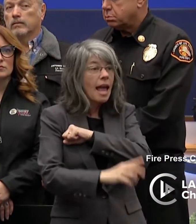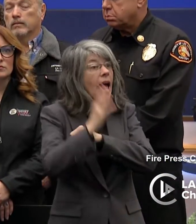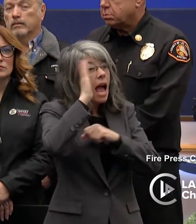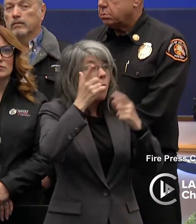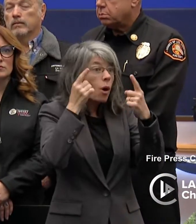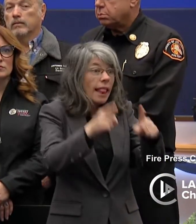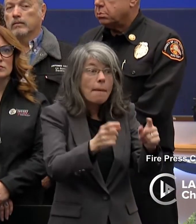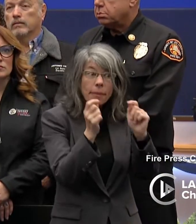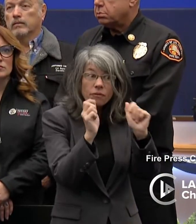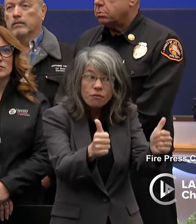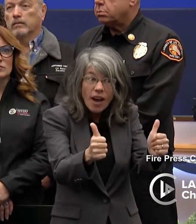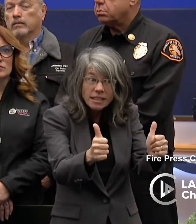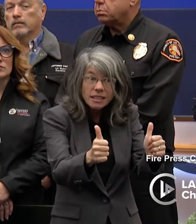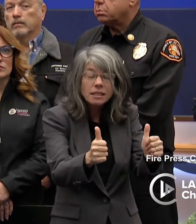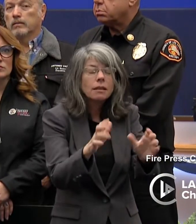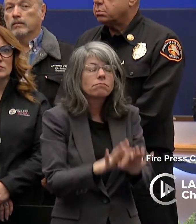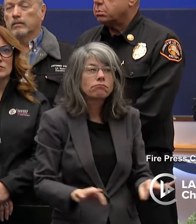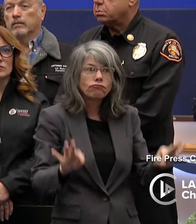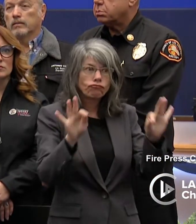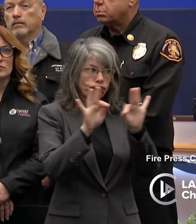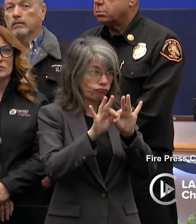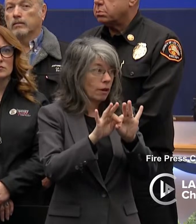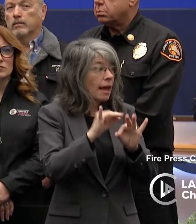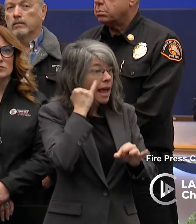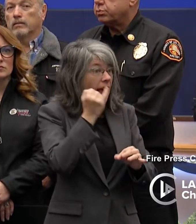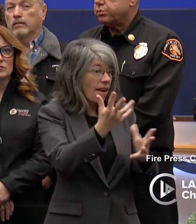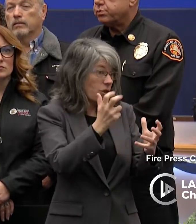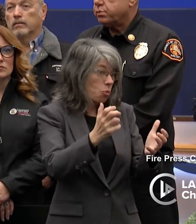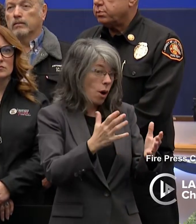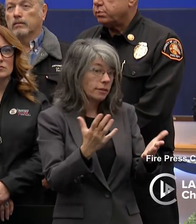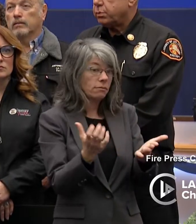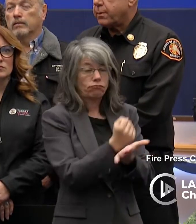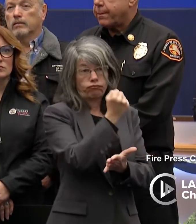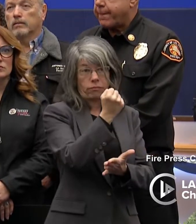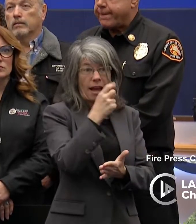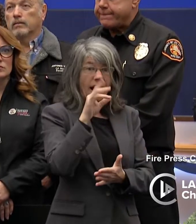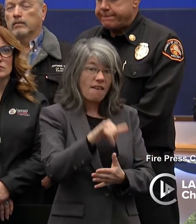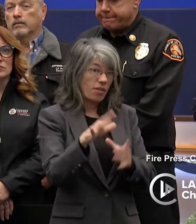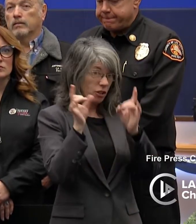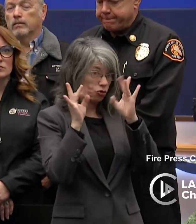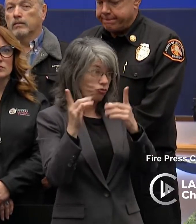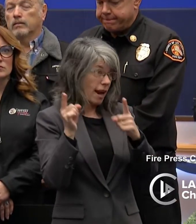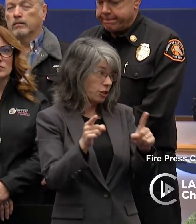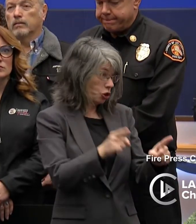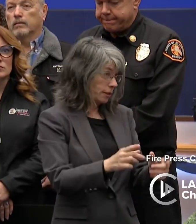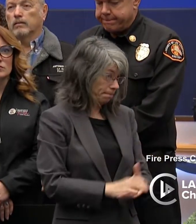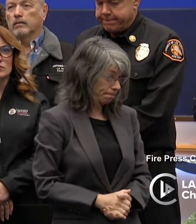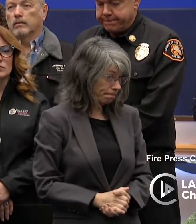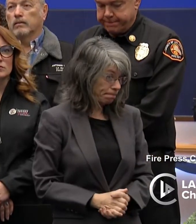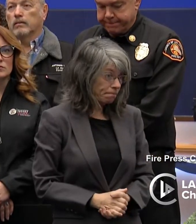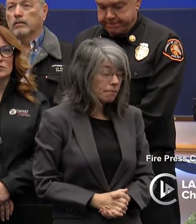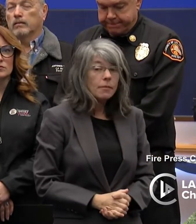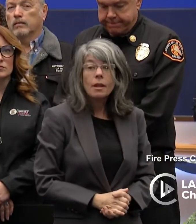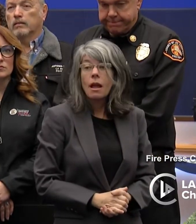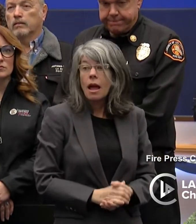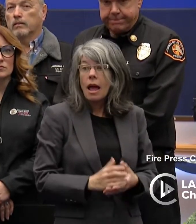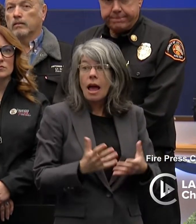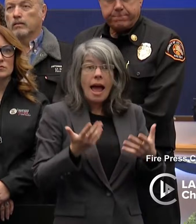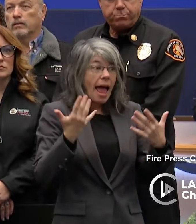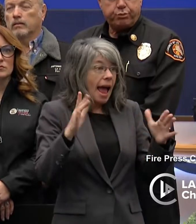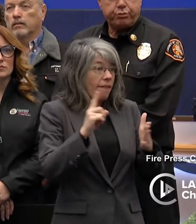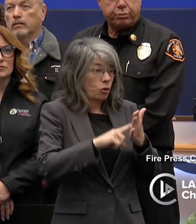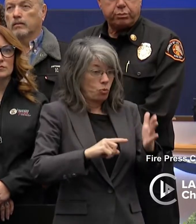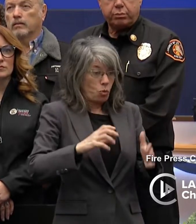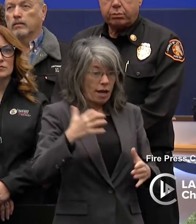swift. Justice will be significant if you want to take advantage of this tragedy. Following on what